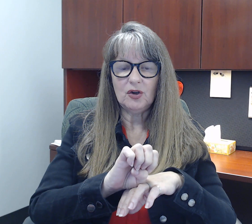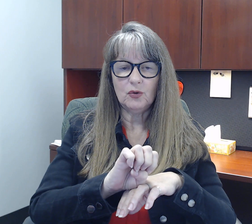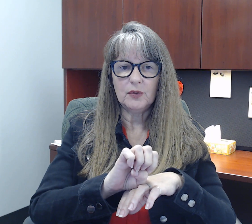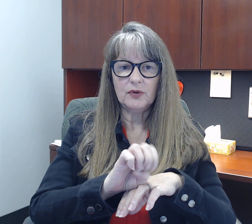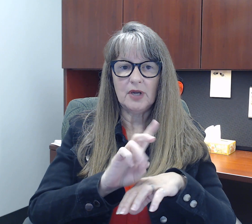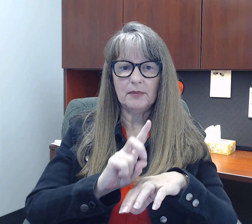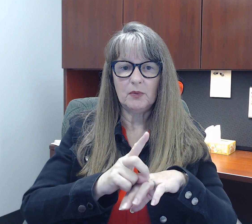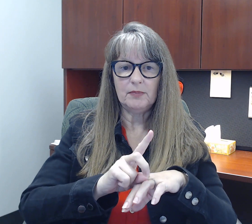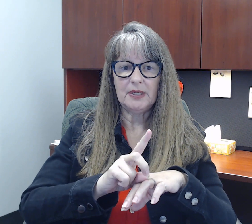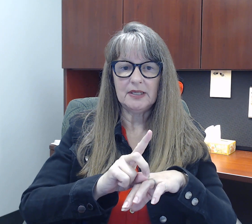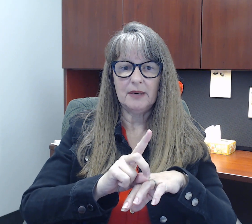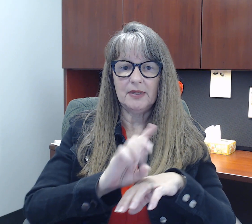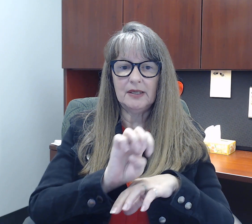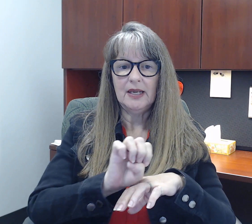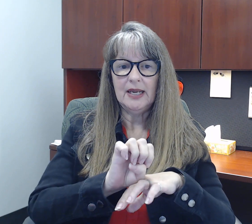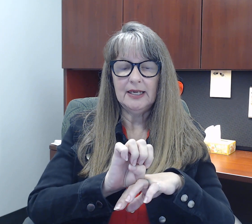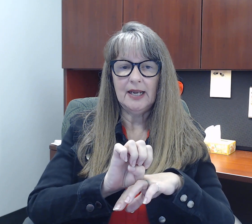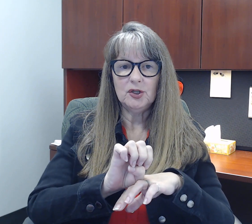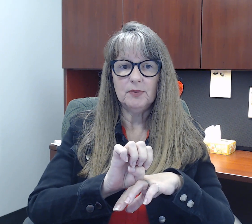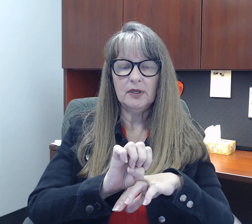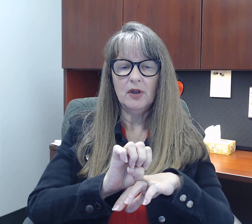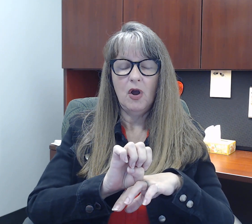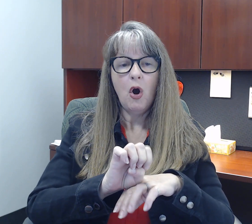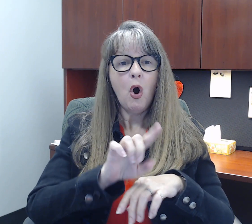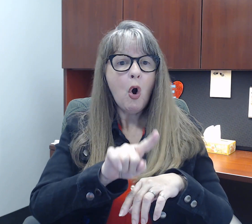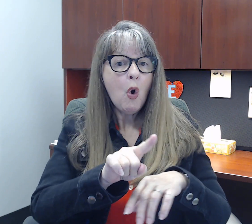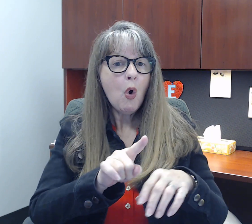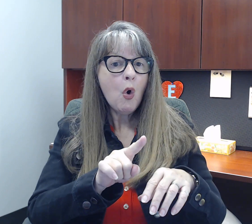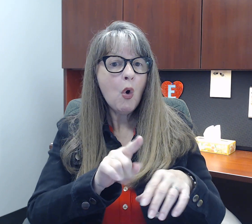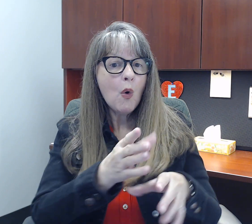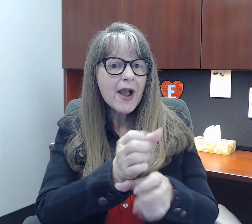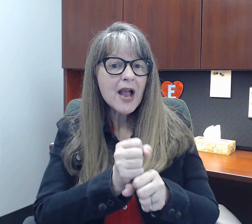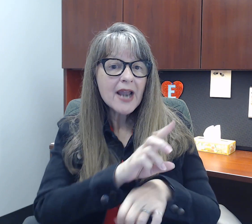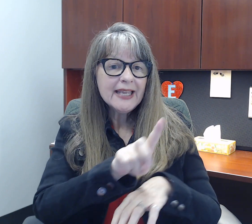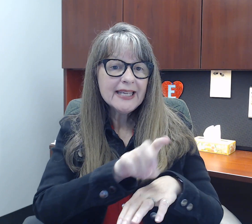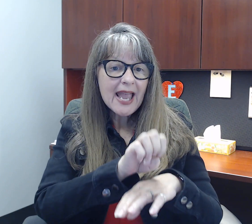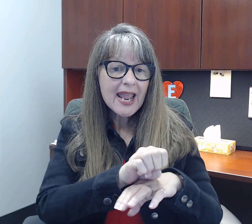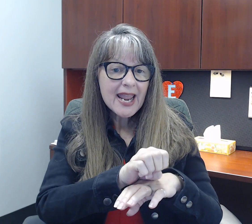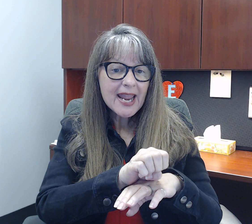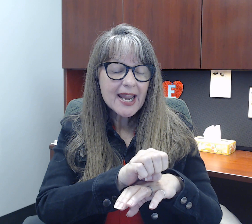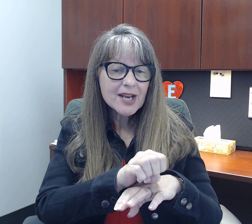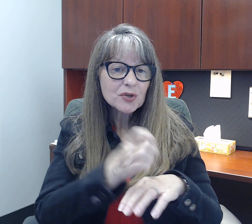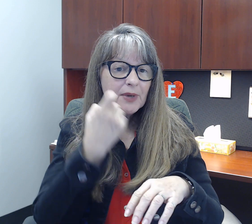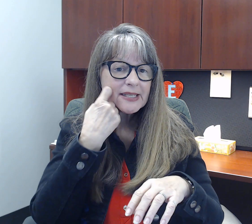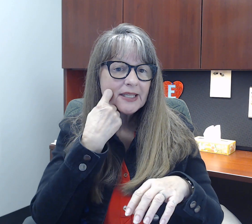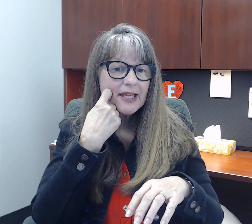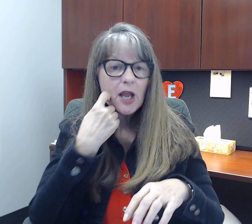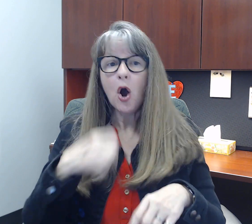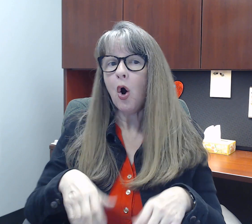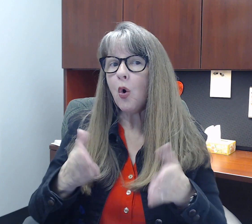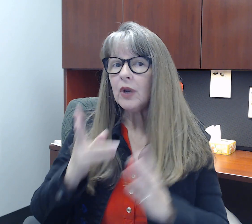where the diamond would be. Diamond, engagement. Oh, I got engaged recently. Oh, let me